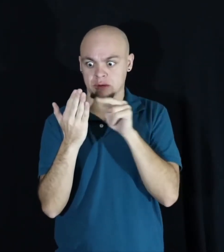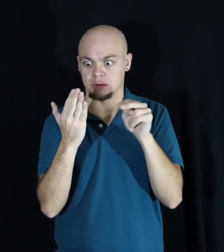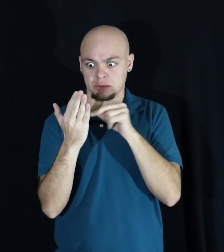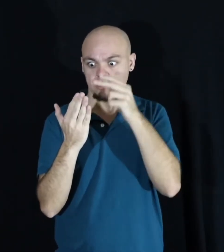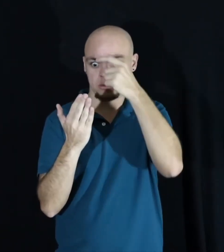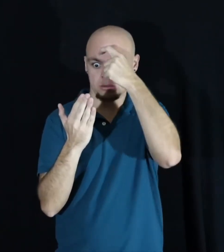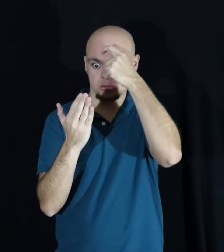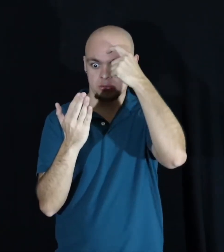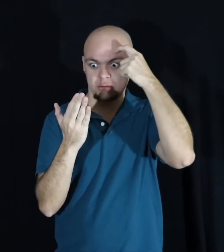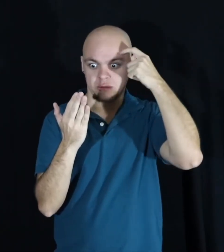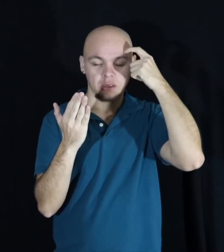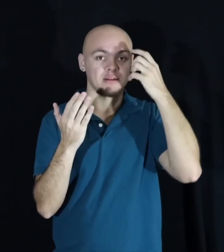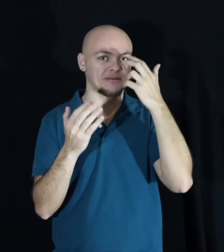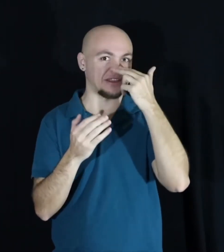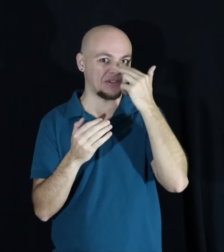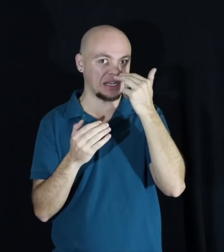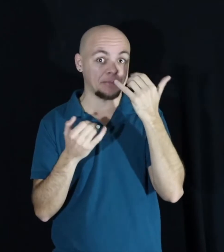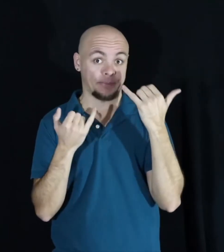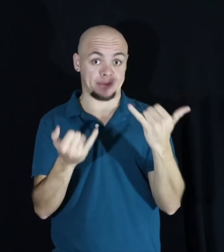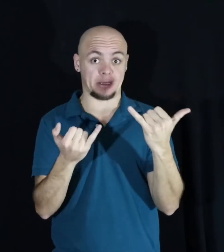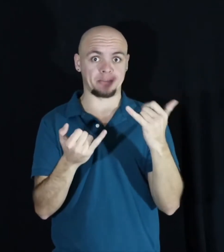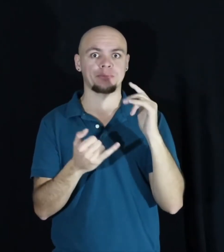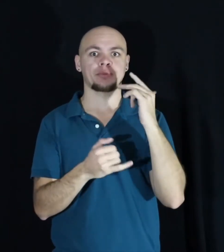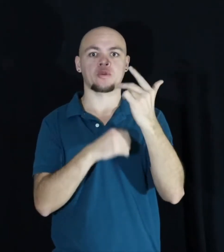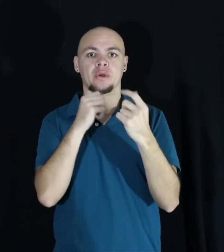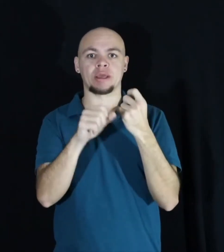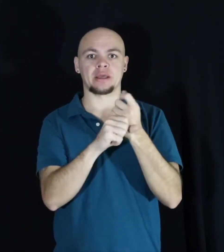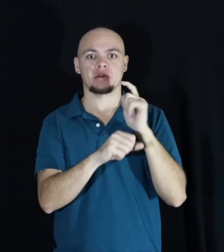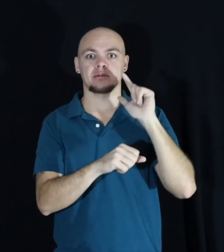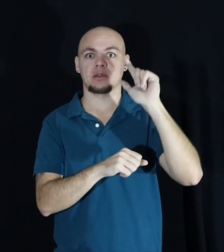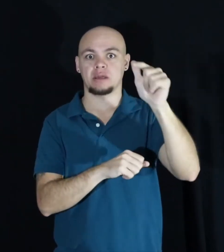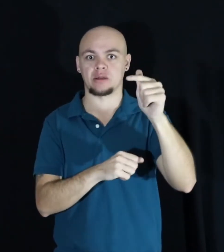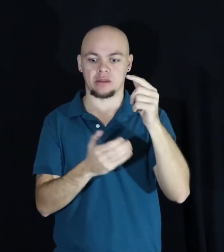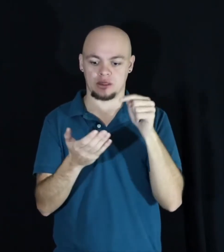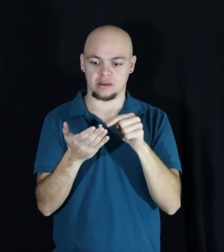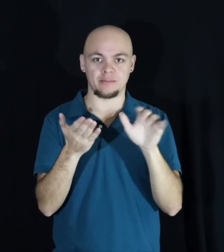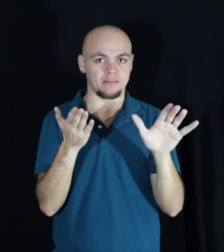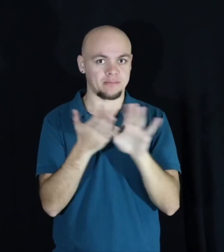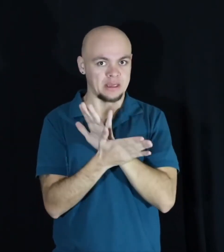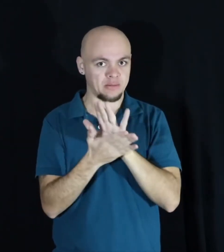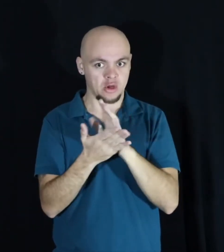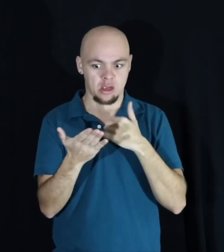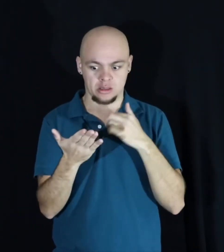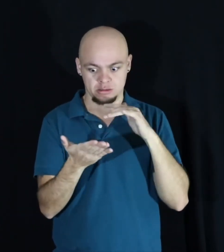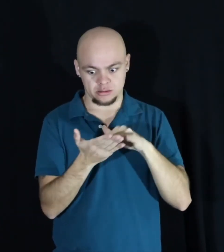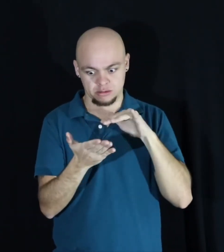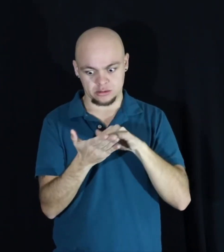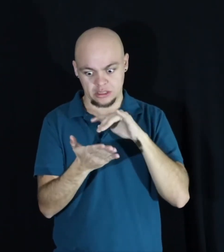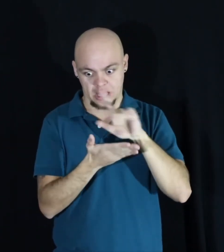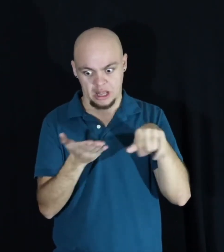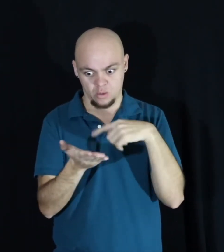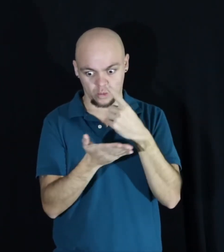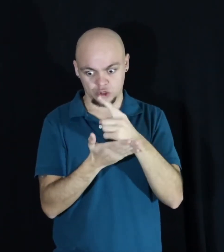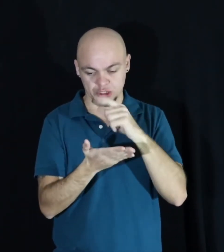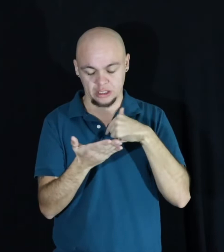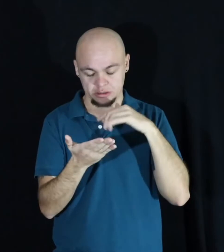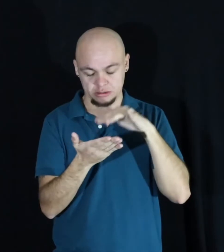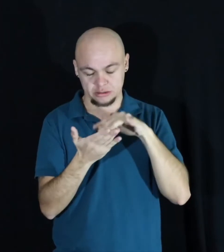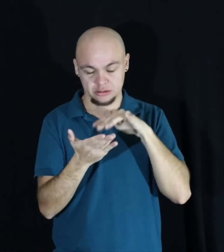And it's funny even now, because 3 years later, I remember exactly what those pages looked like as I studied them for what felt like hours on end.